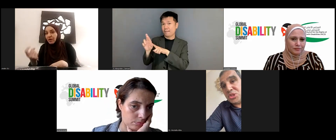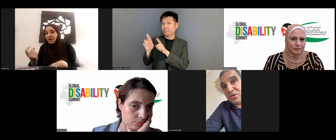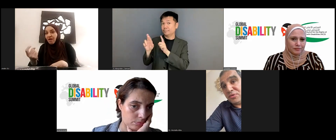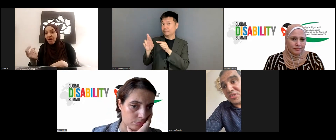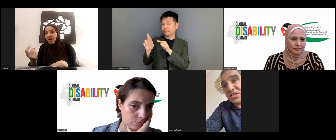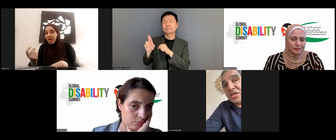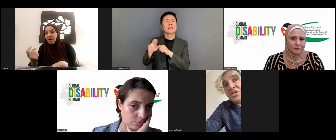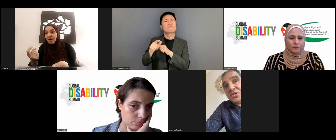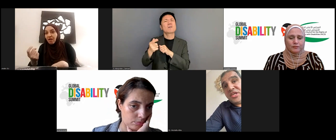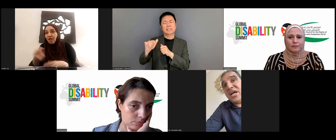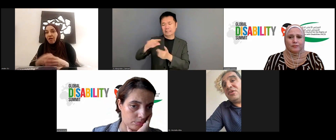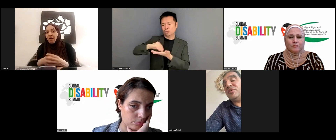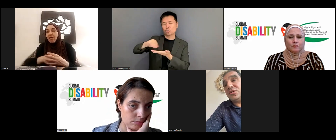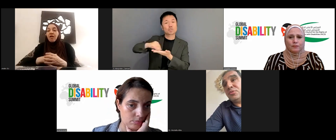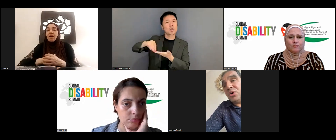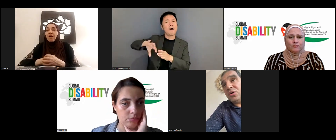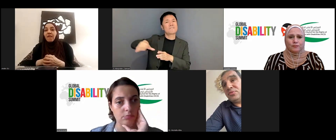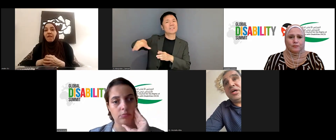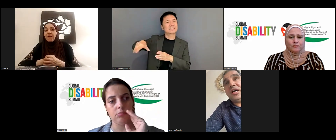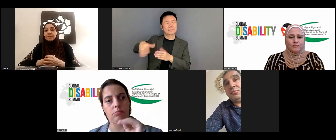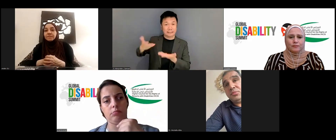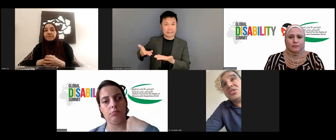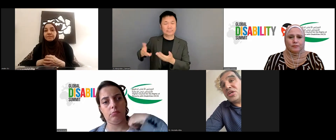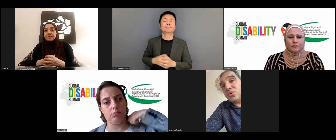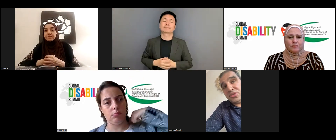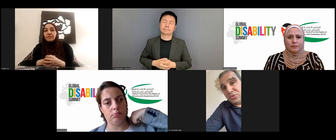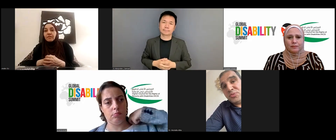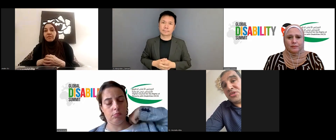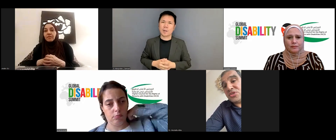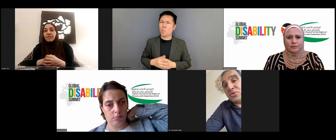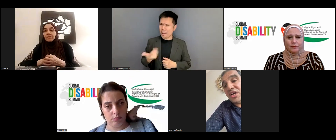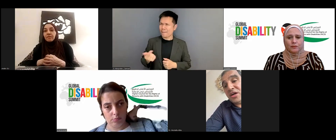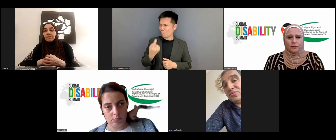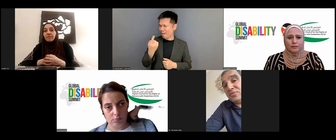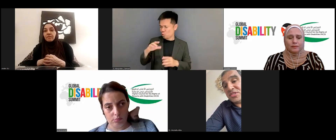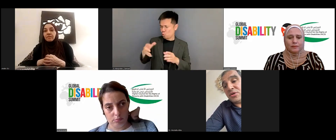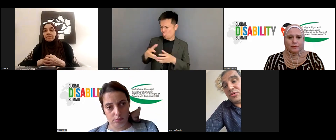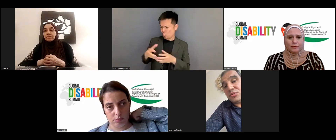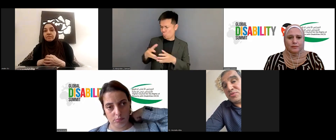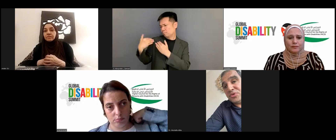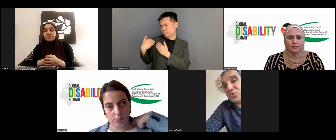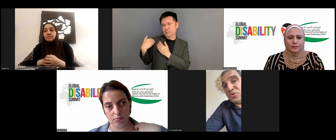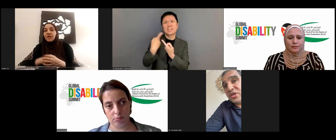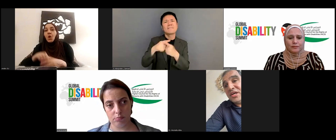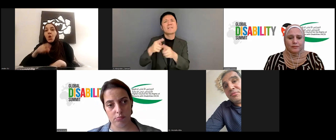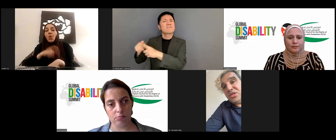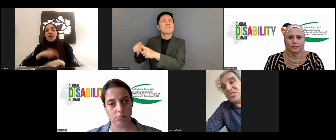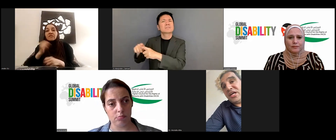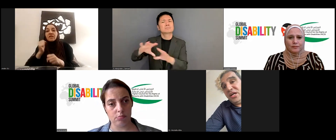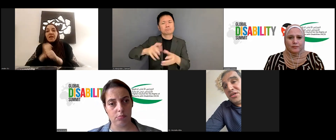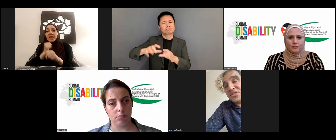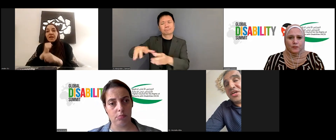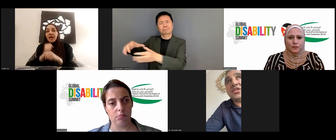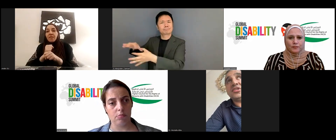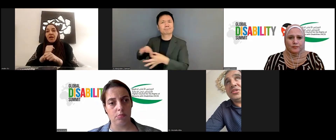Arab Regional Office, they have a group of stakeholder groups. So they have stakeholder groups for youth,